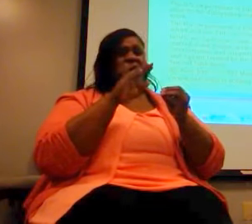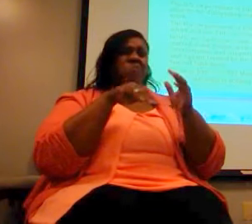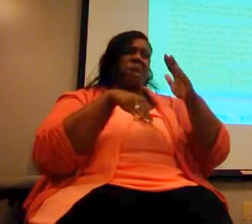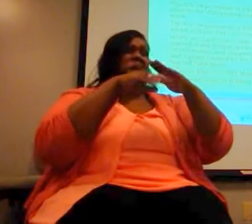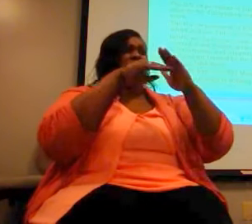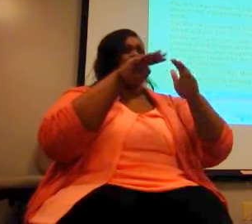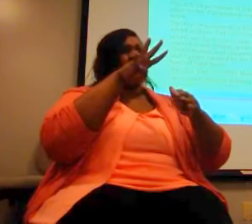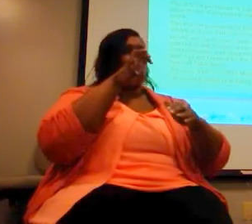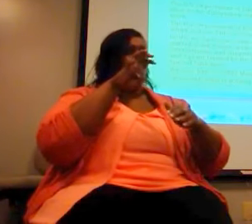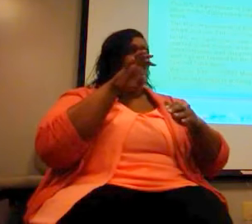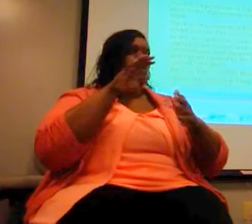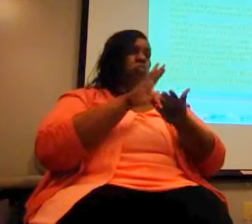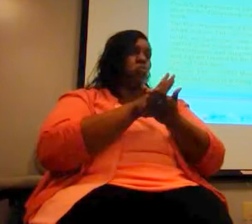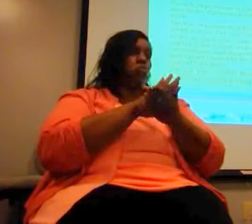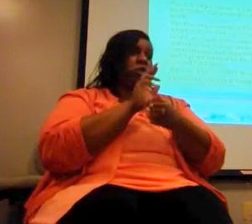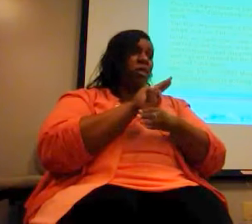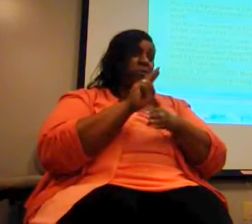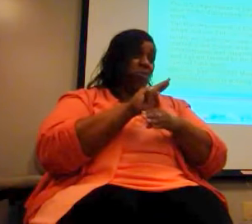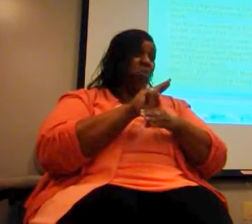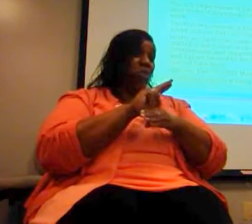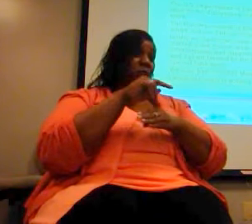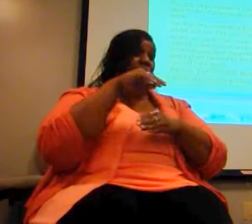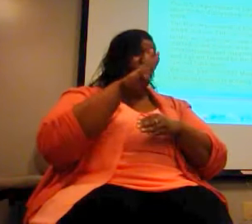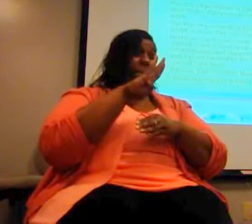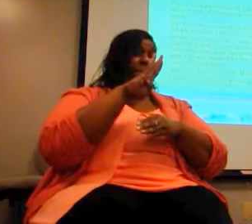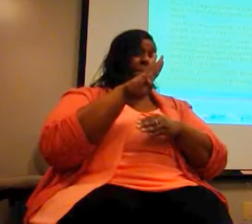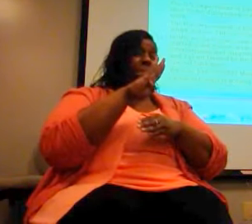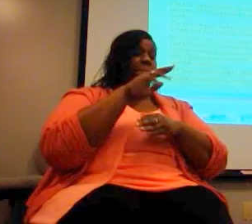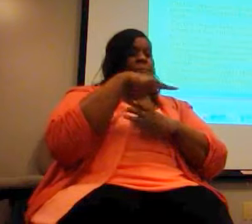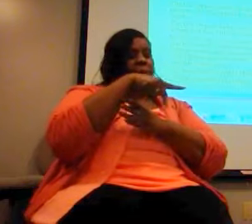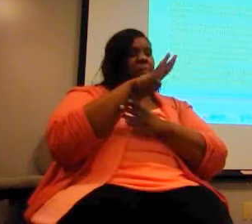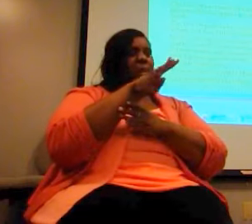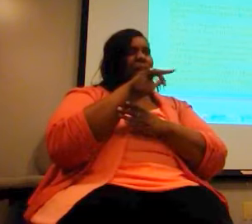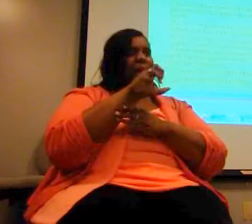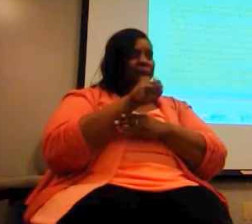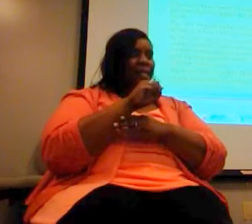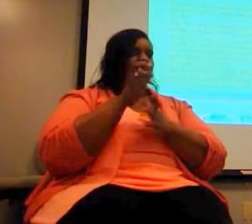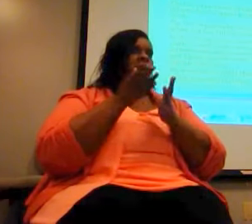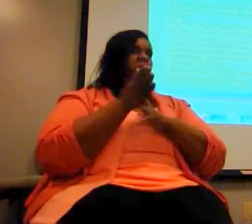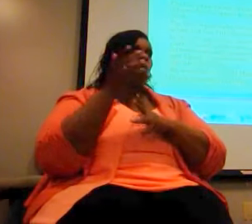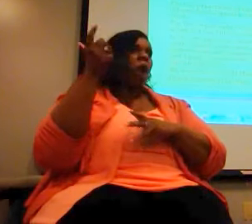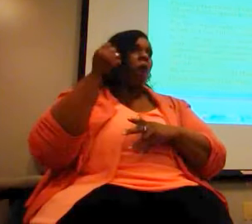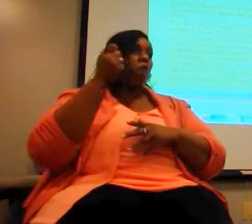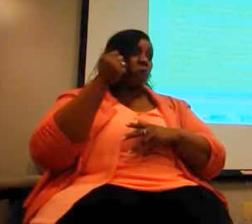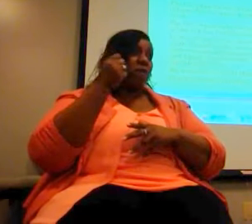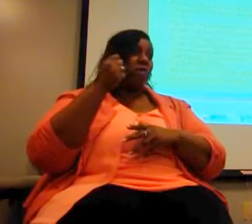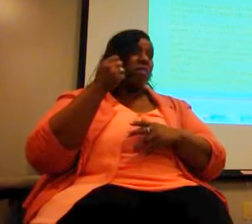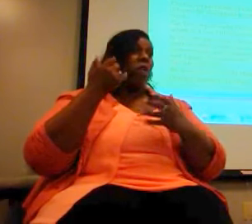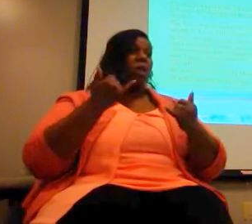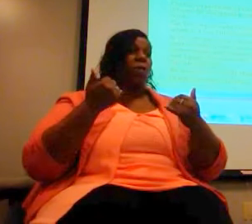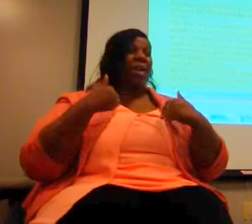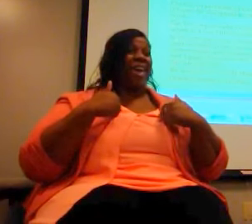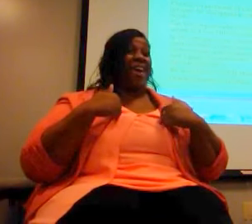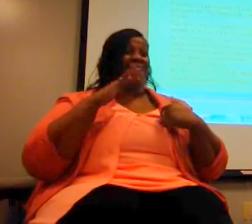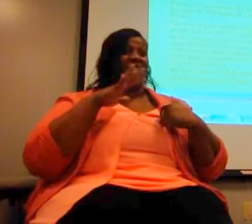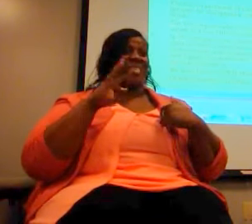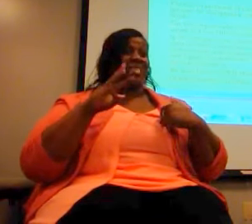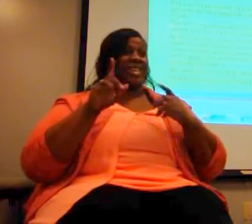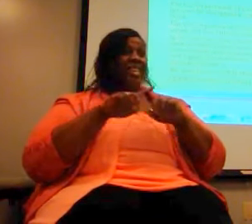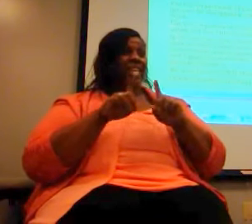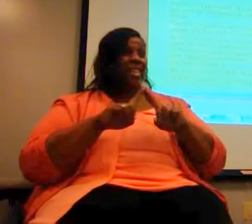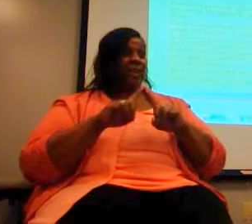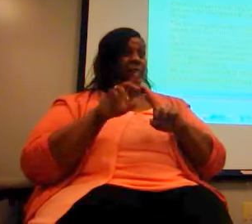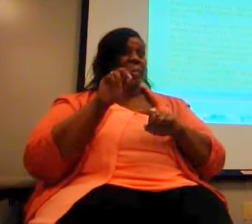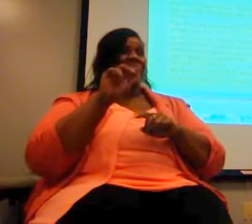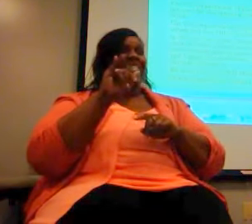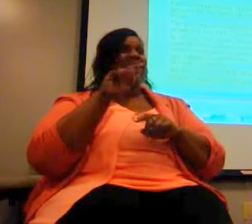Rich Mississippi through us, through our grant. And we now have 56 PBIS model sites in Mississippi. That